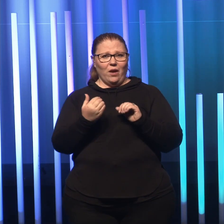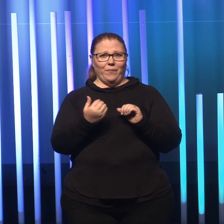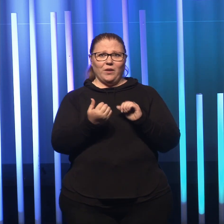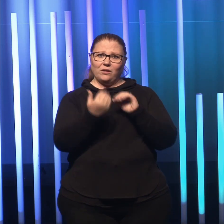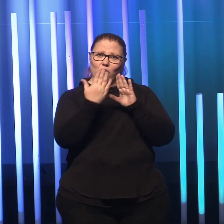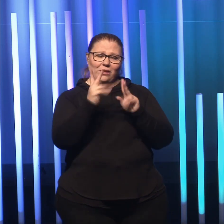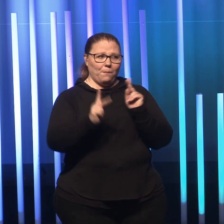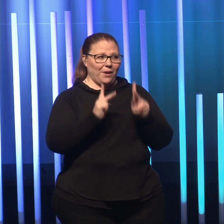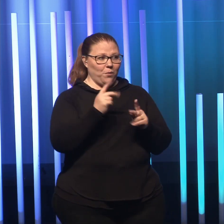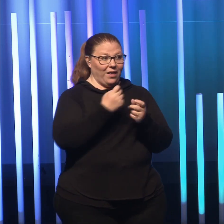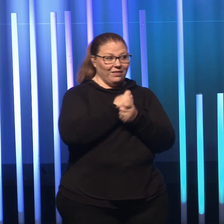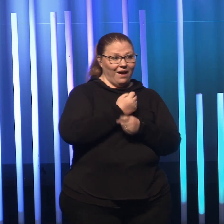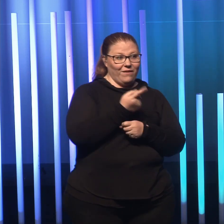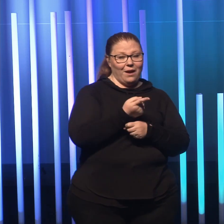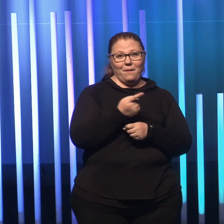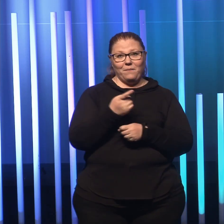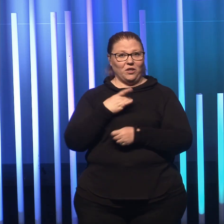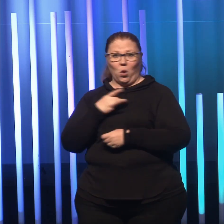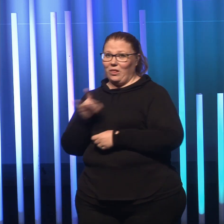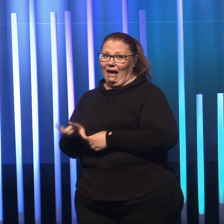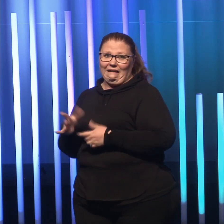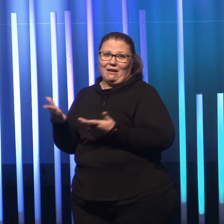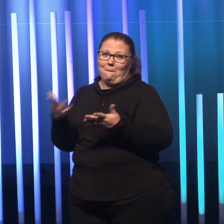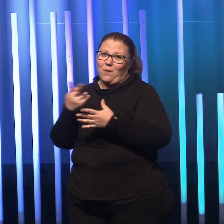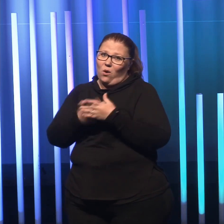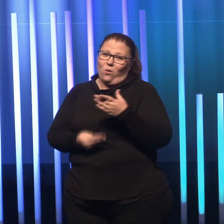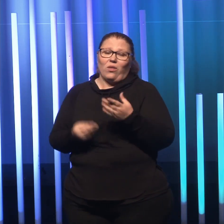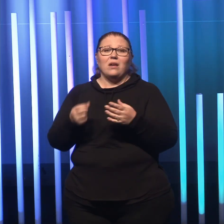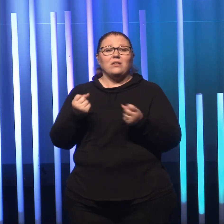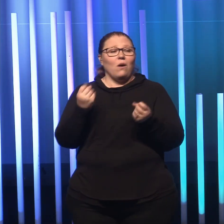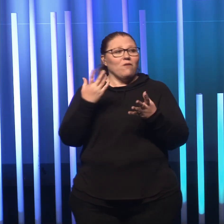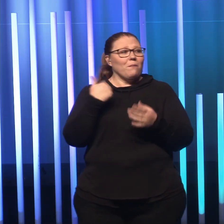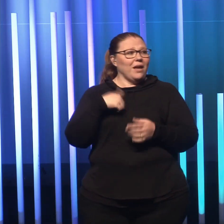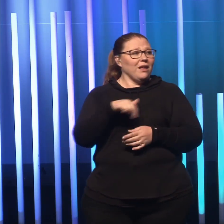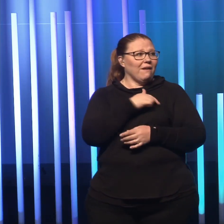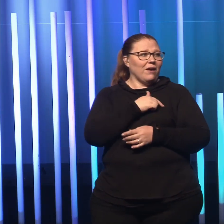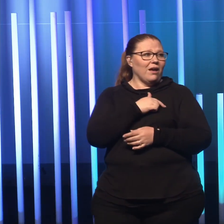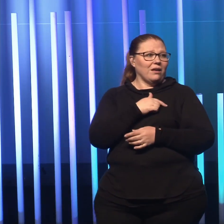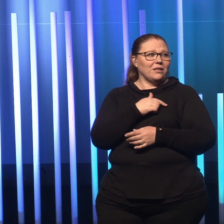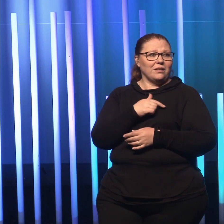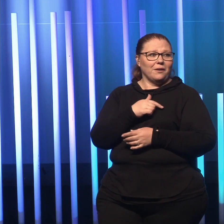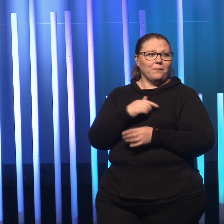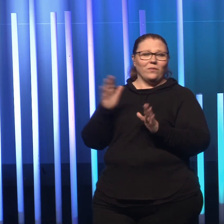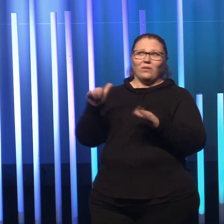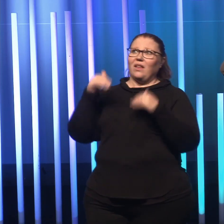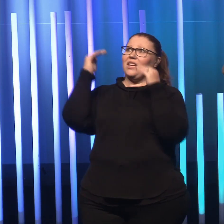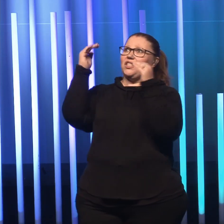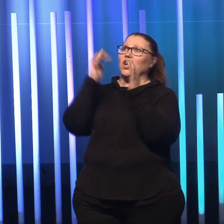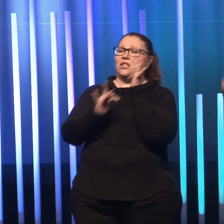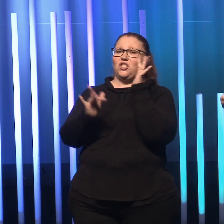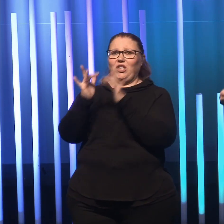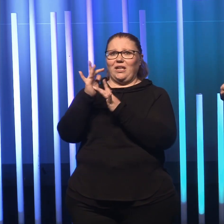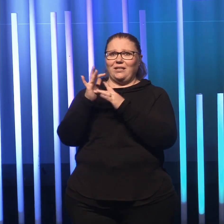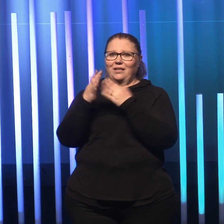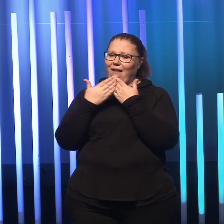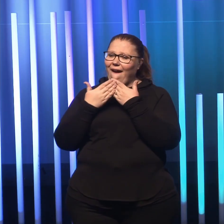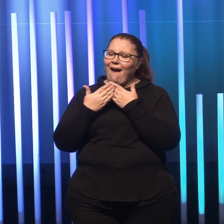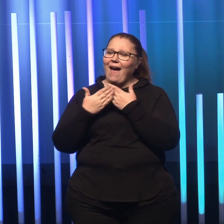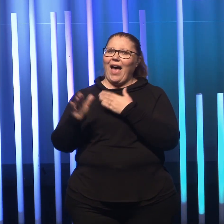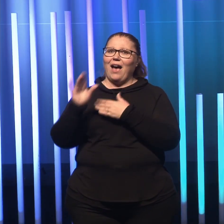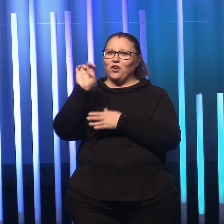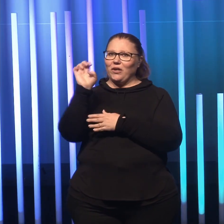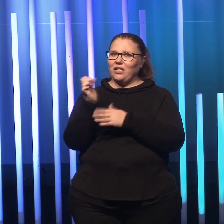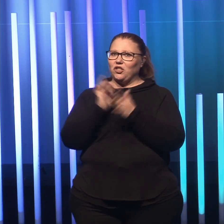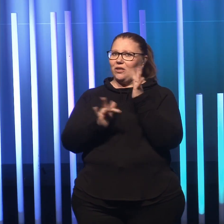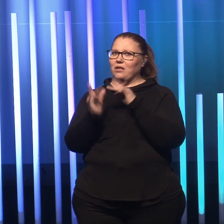and the people who don't like him. Okay? So I get that for many of us, the exalted Jesus, the post-Easter Jesus, is